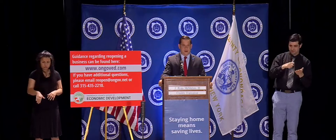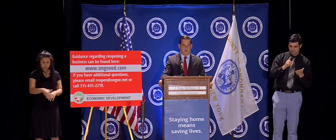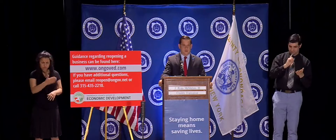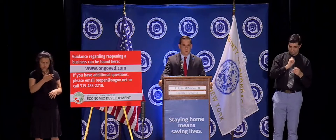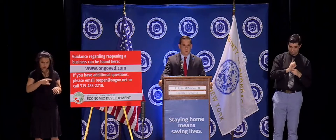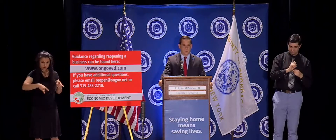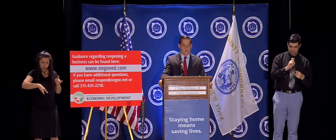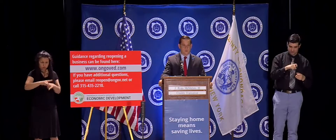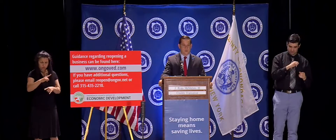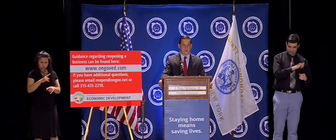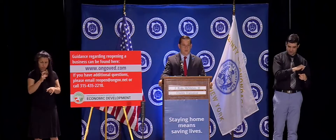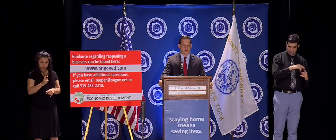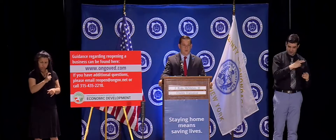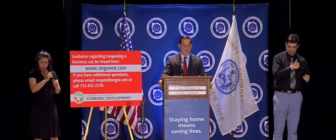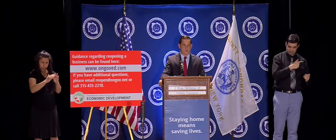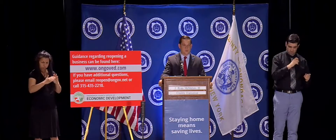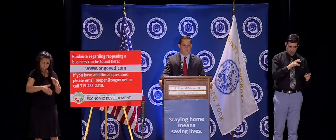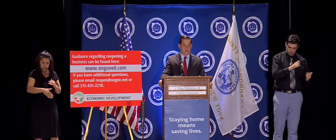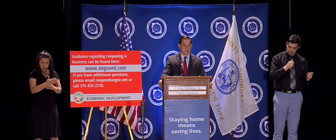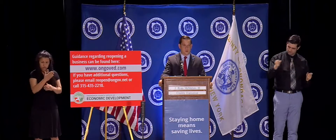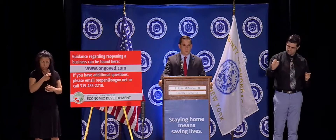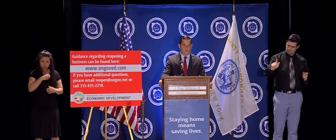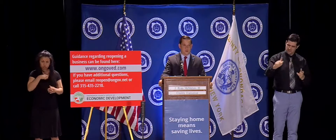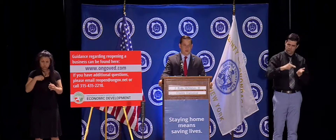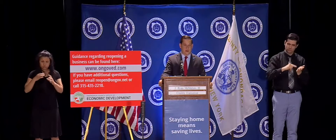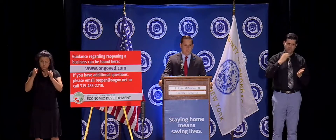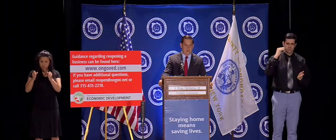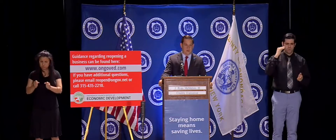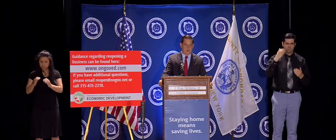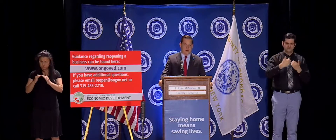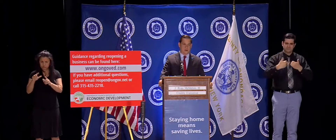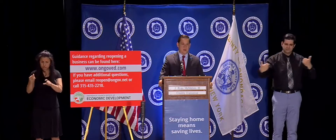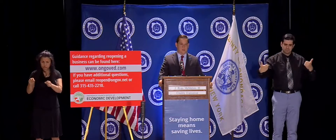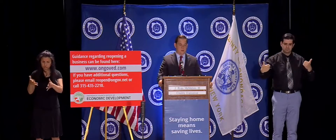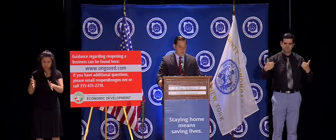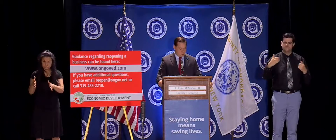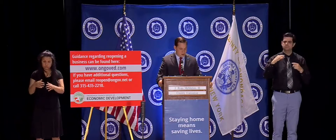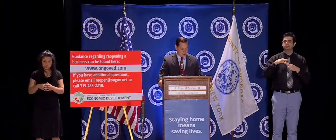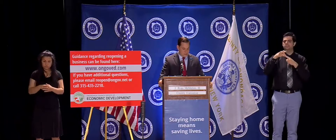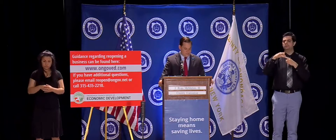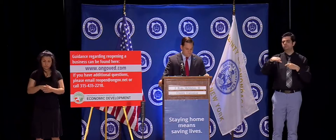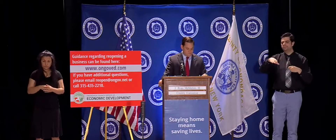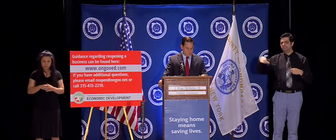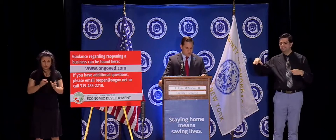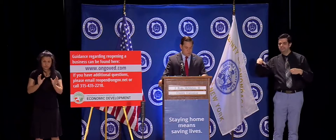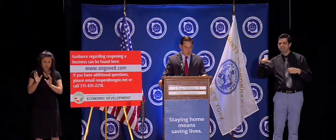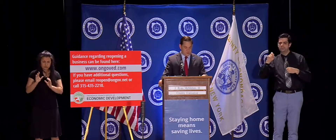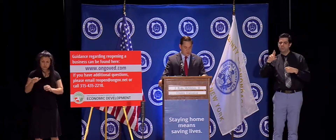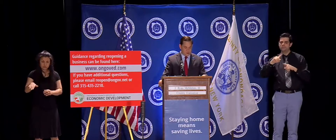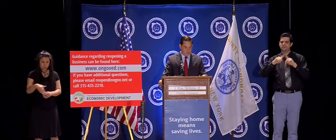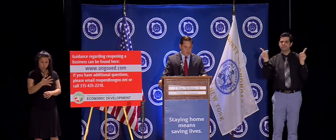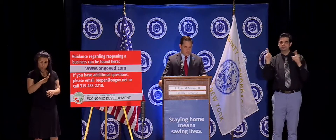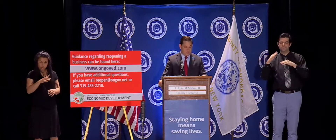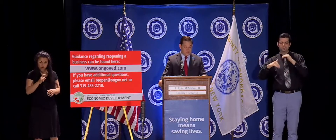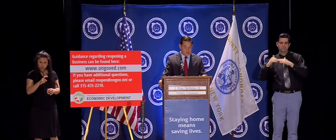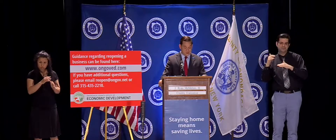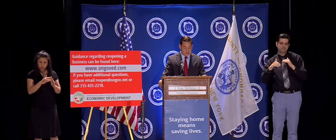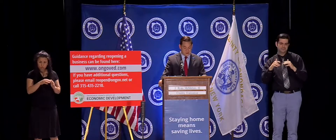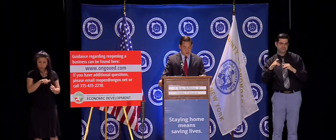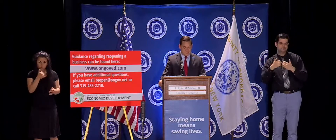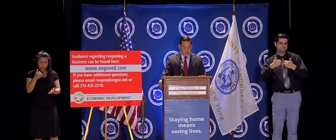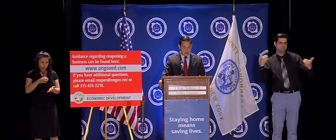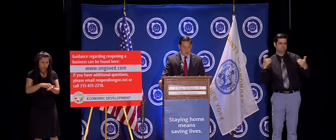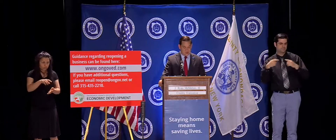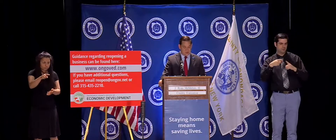going back to their homes in a COVID unit, or we're figuring out another area for them to be. But